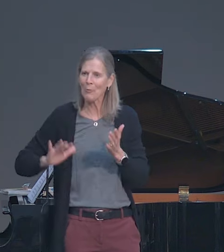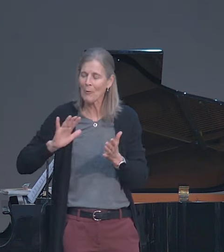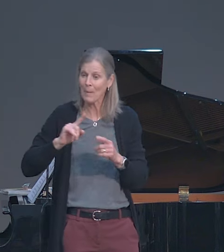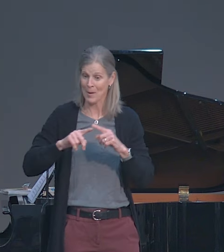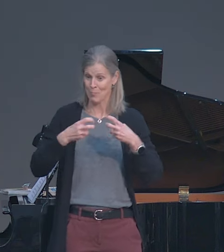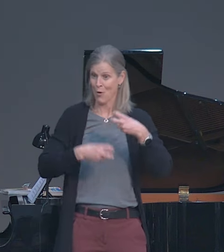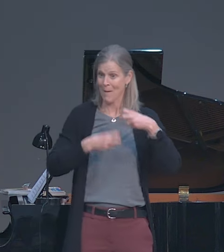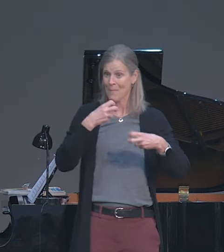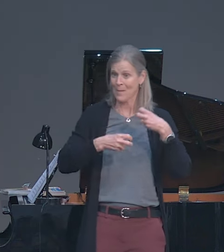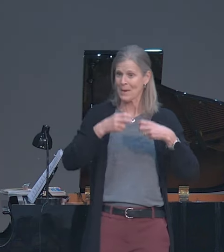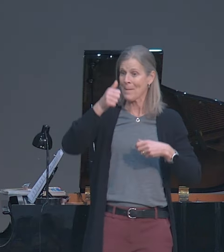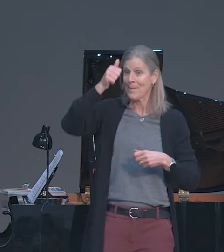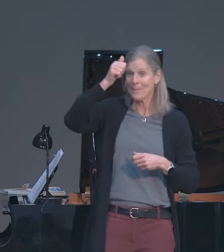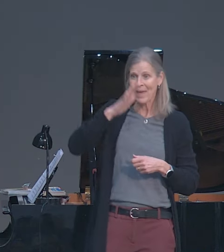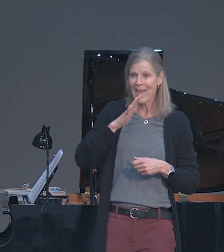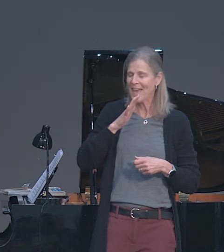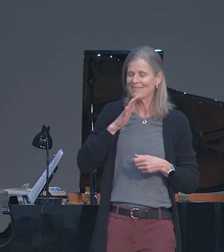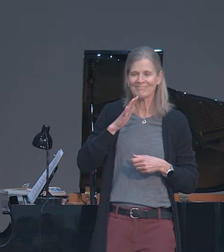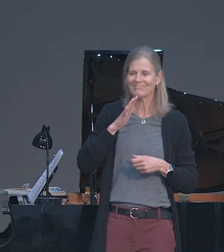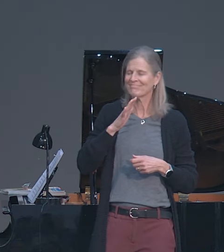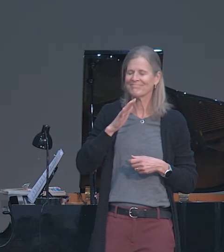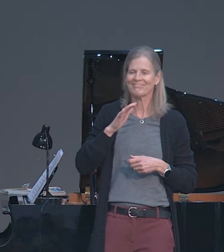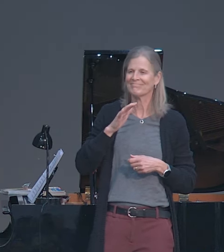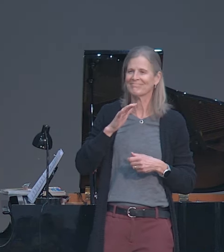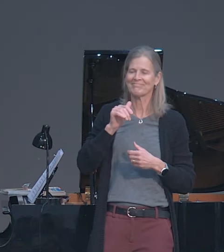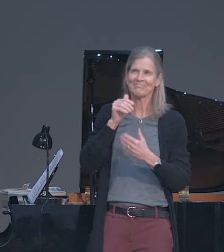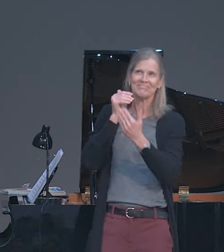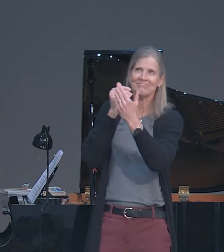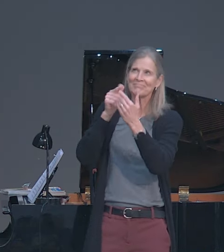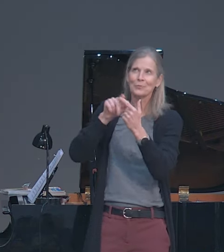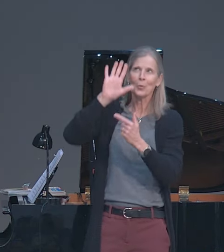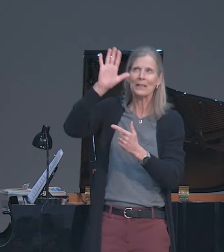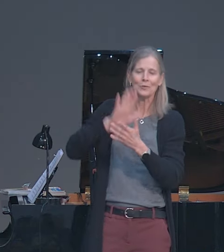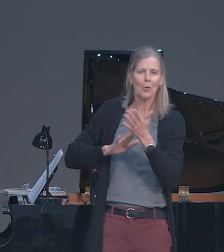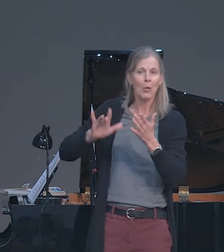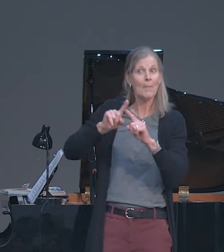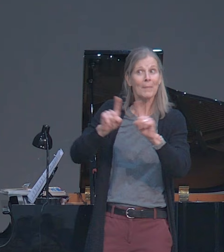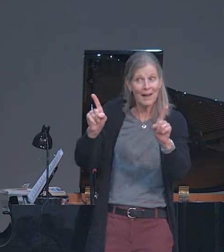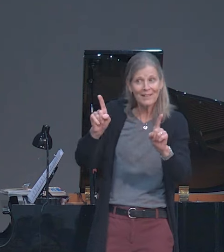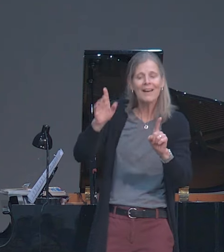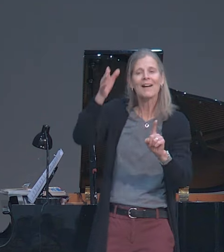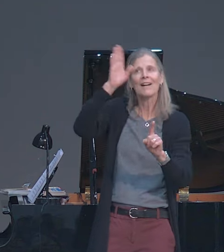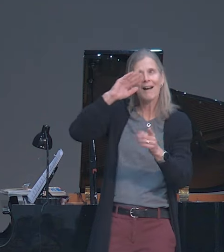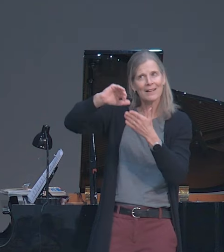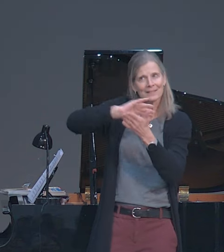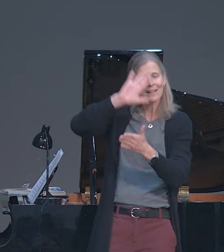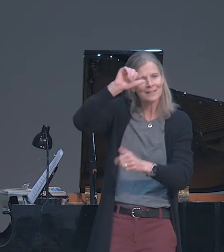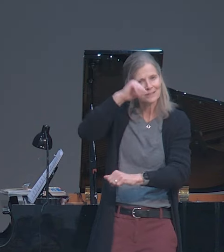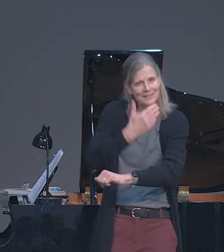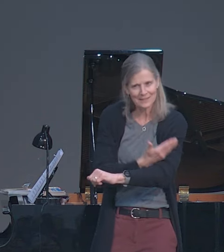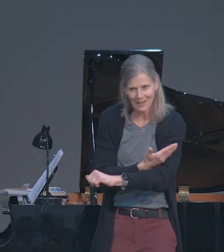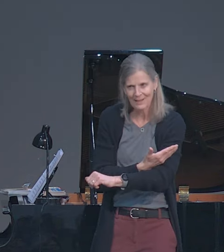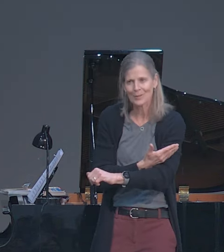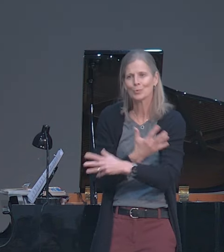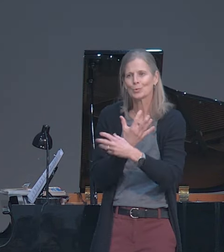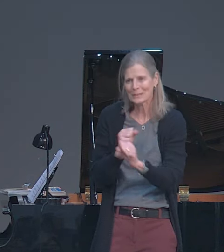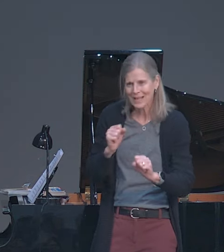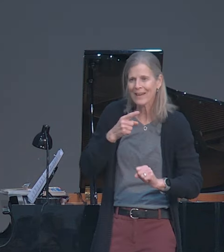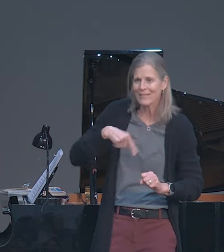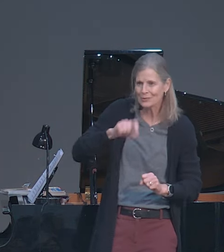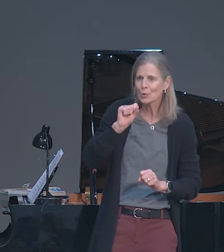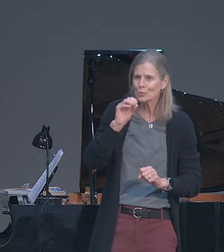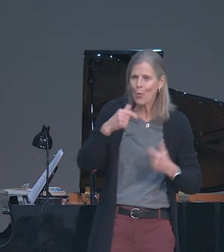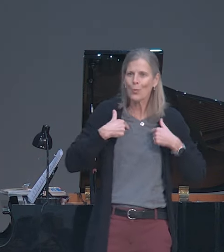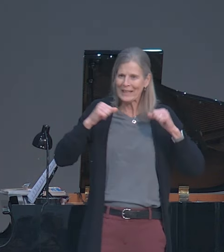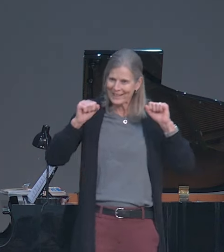man falls short of the glory of God. But that's not a problem because God sent his Son to save us so that